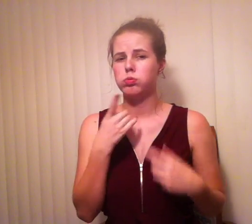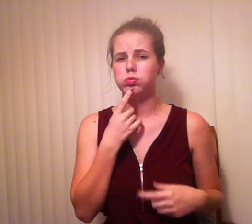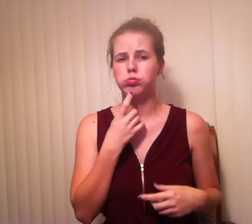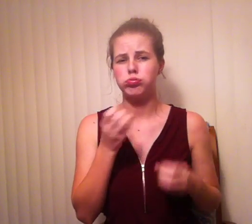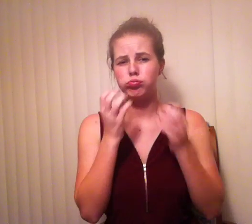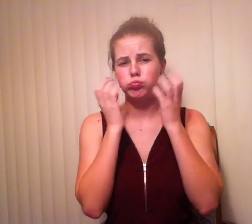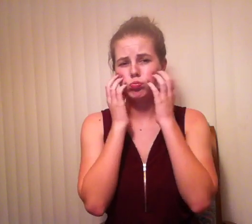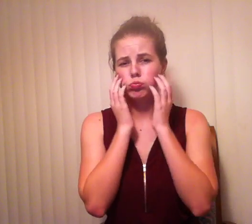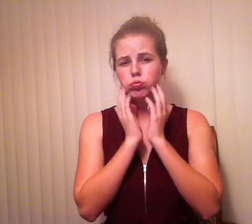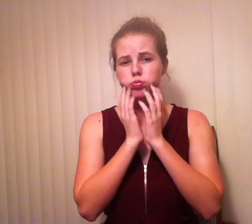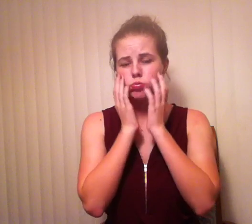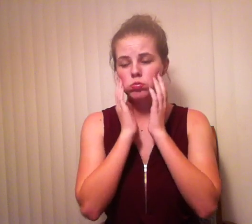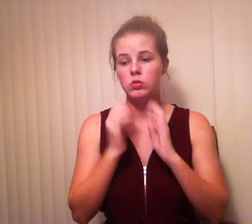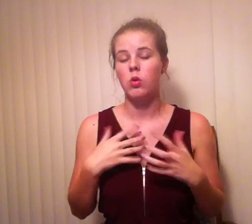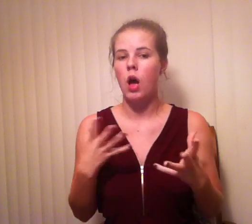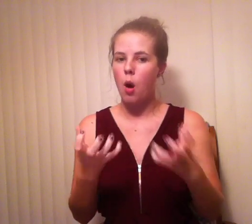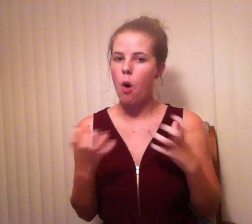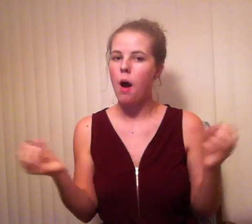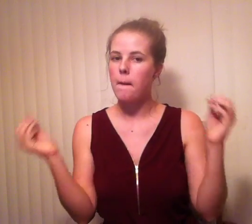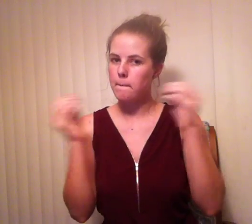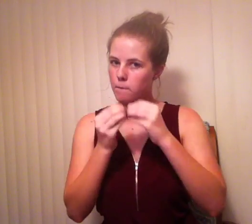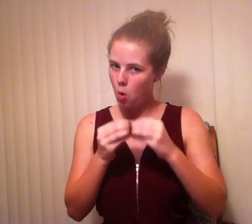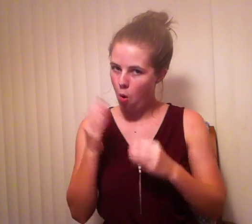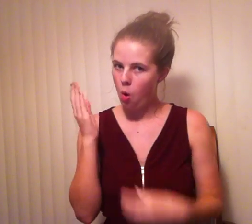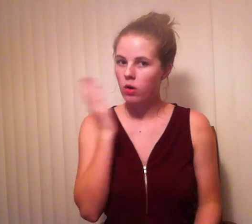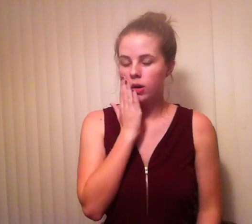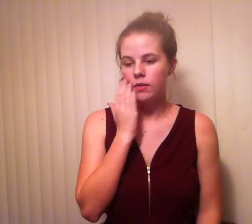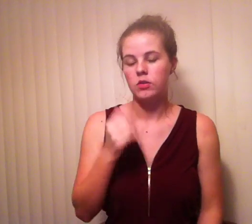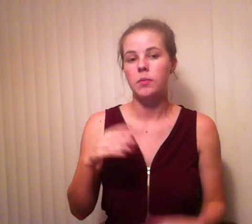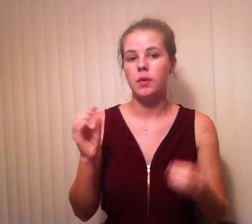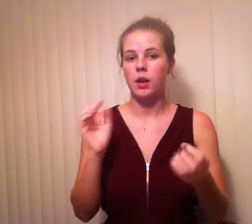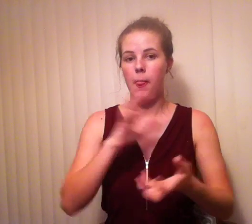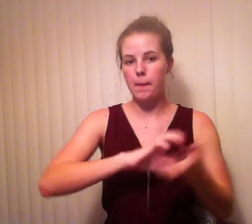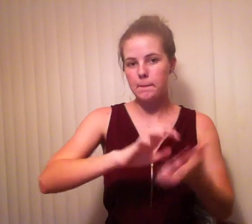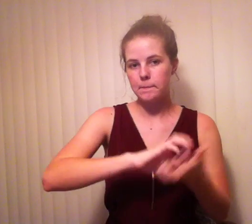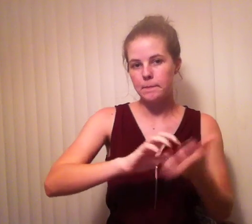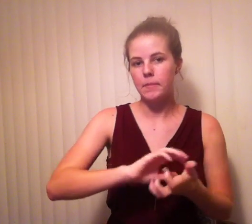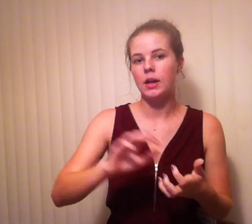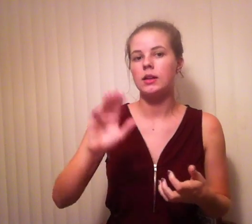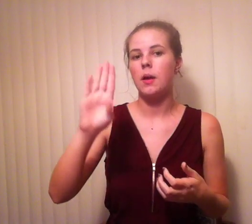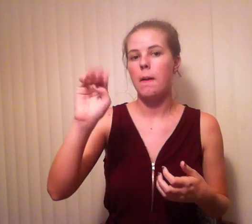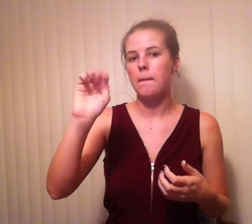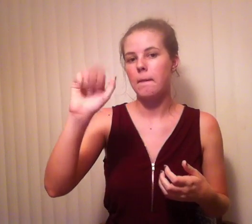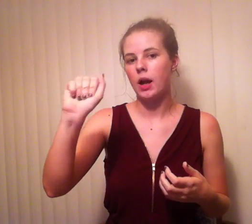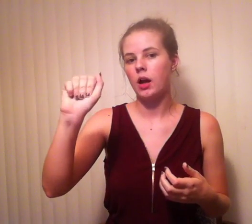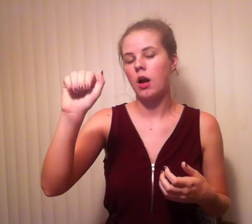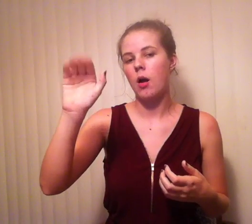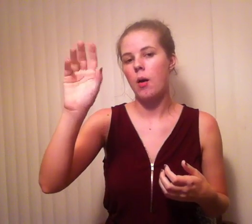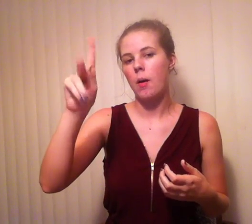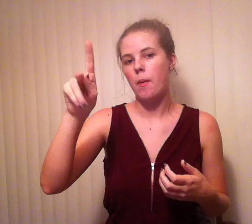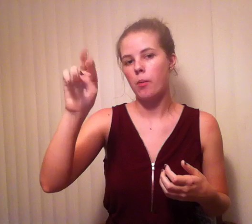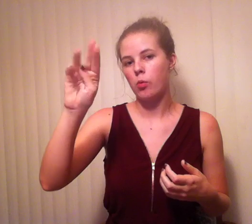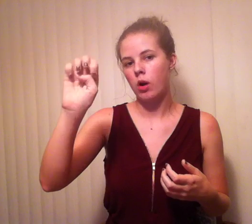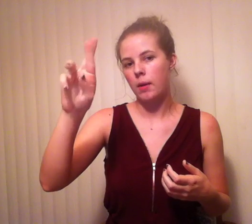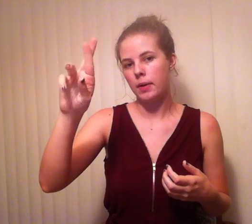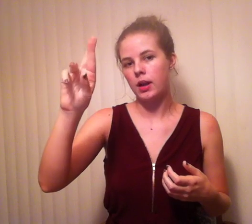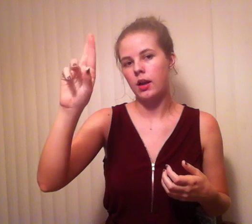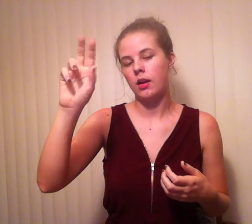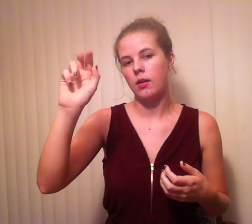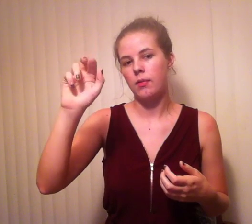so we're going to go a little bit more full coverage. I'm going to mix the Becca Bathlight Priming Filter, which is a luminous finish primer. I tend